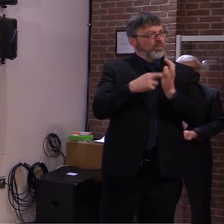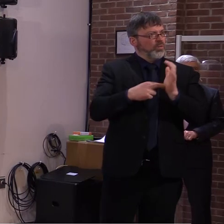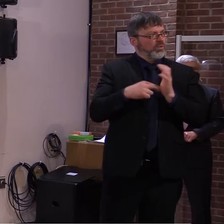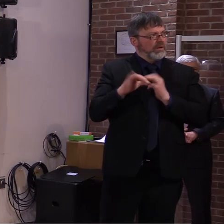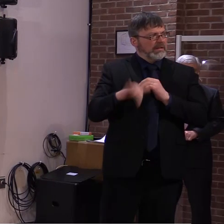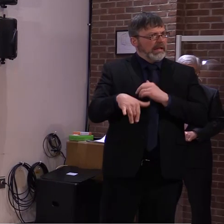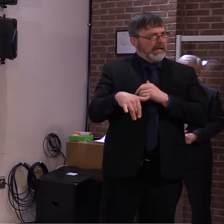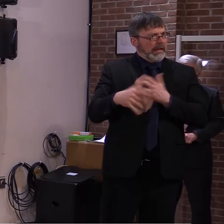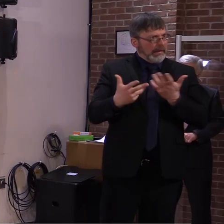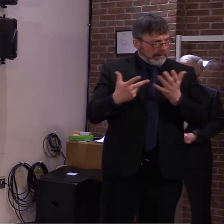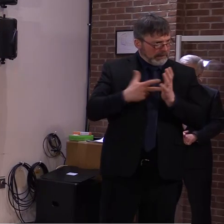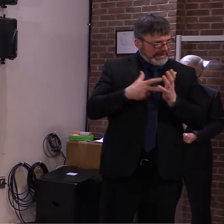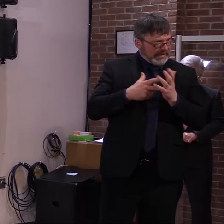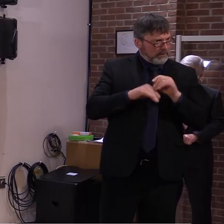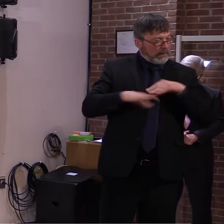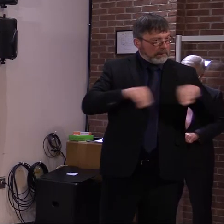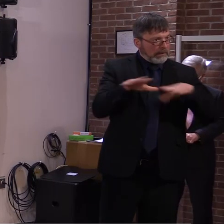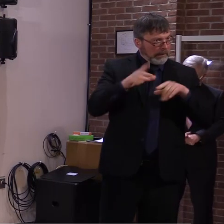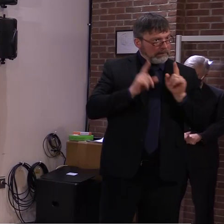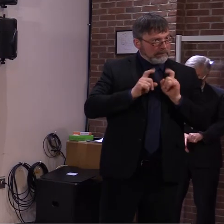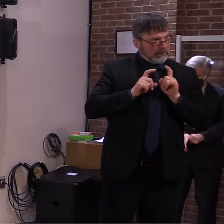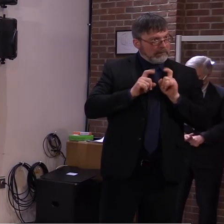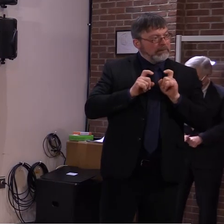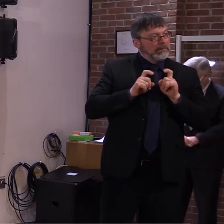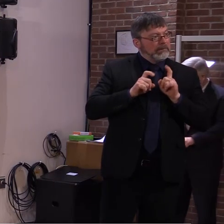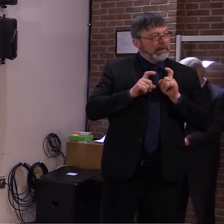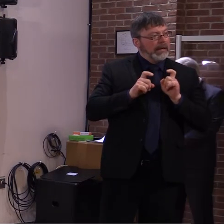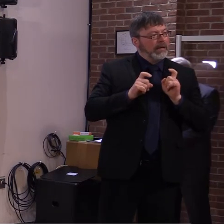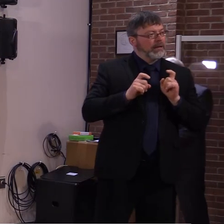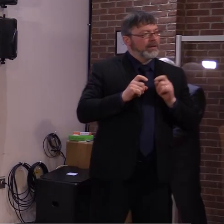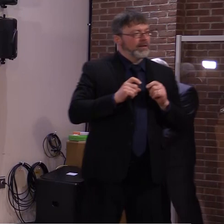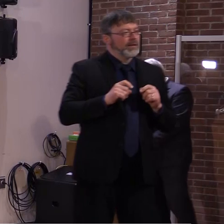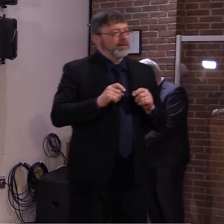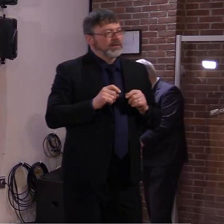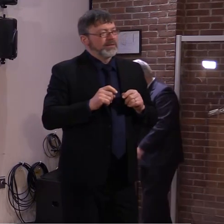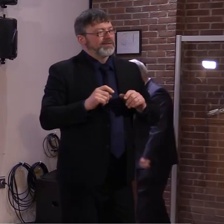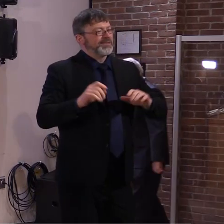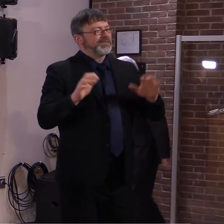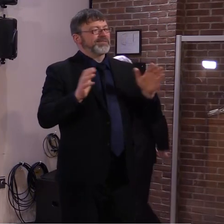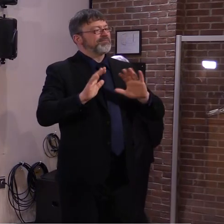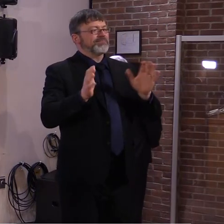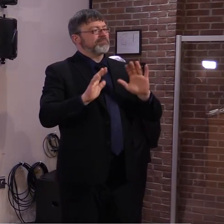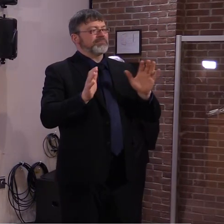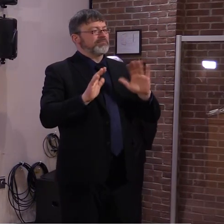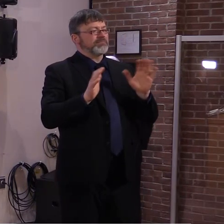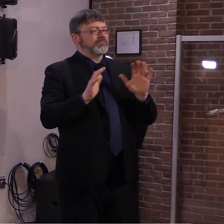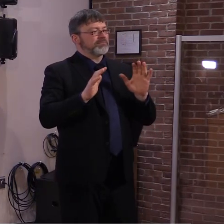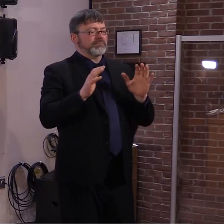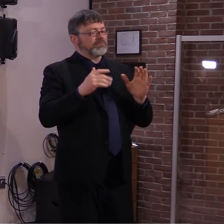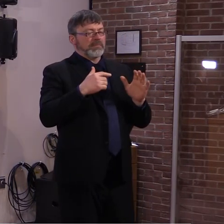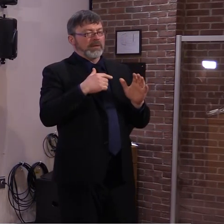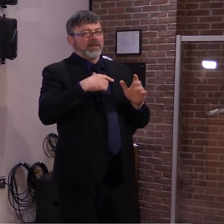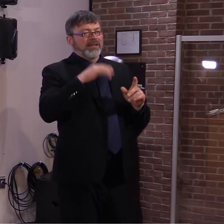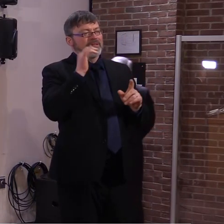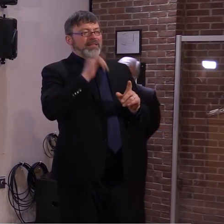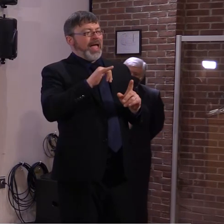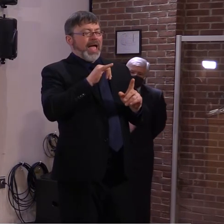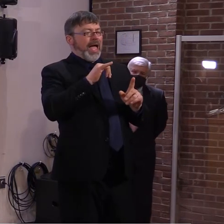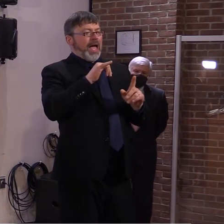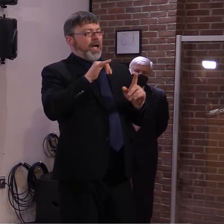contact tracing definitions, but we are working on that. So that could potentially